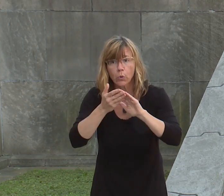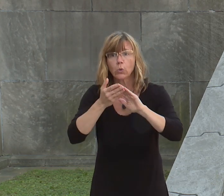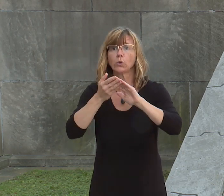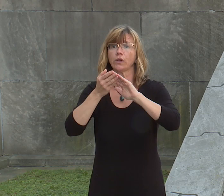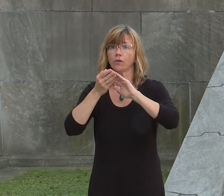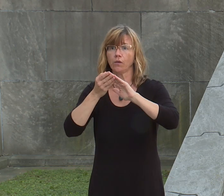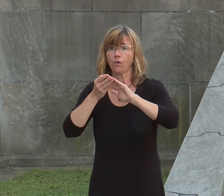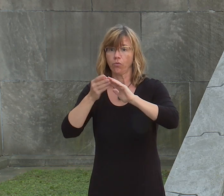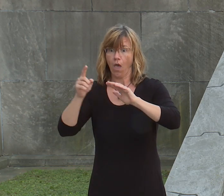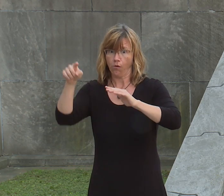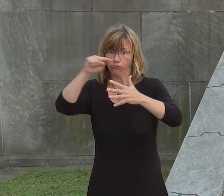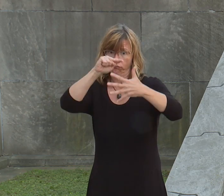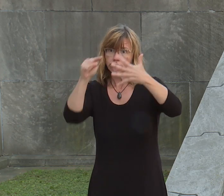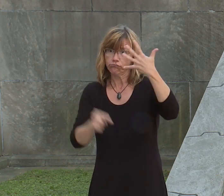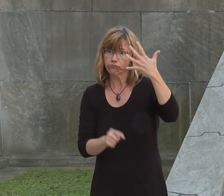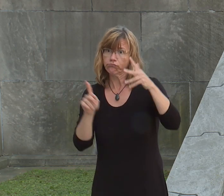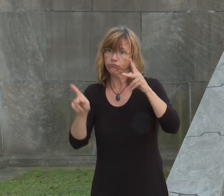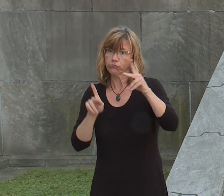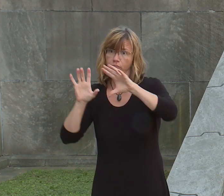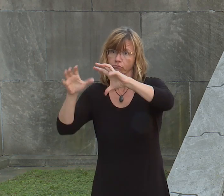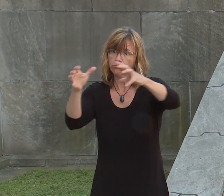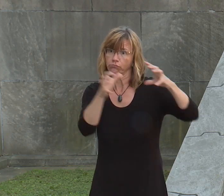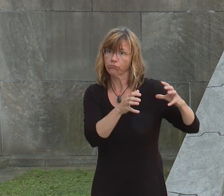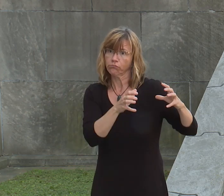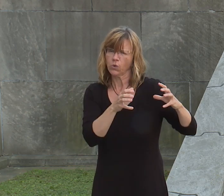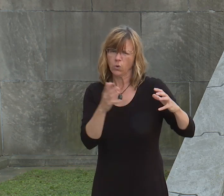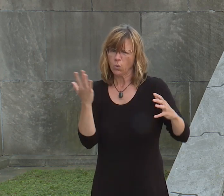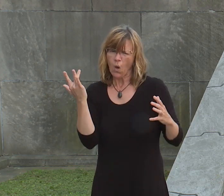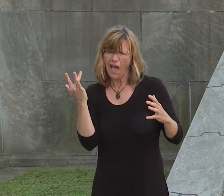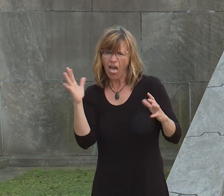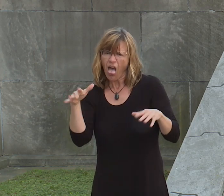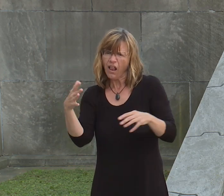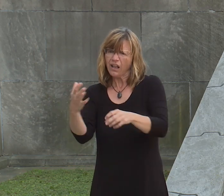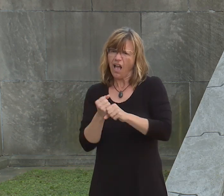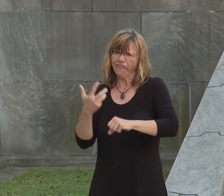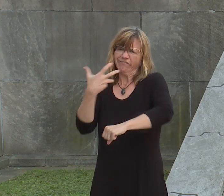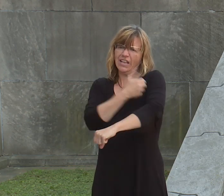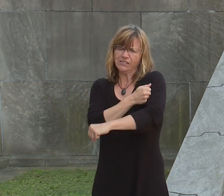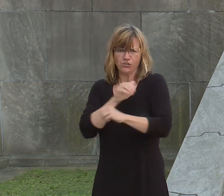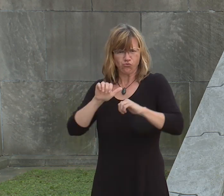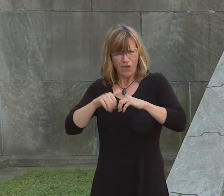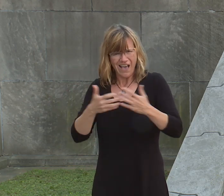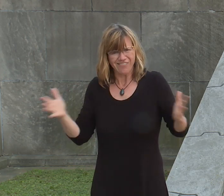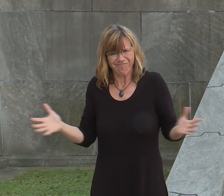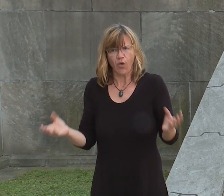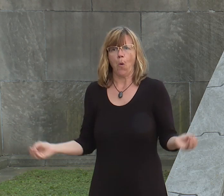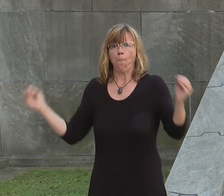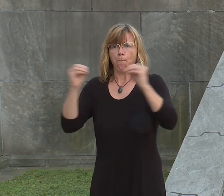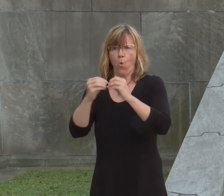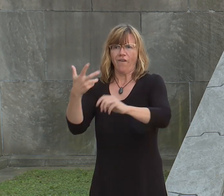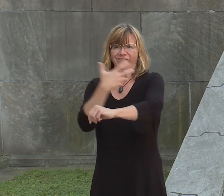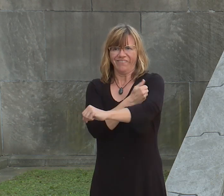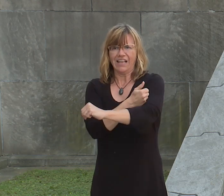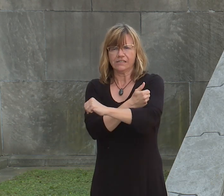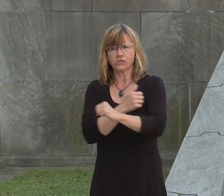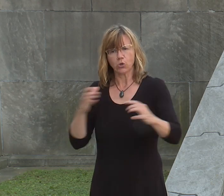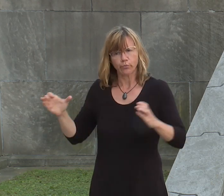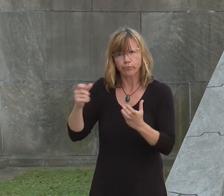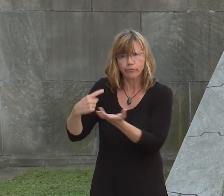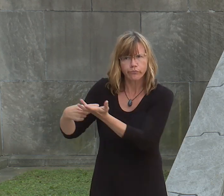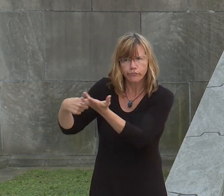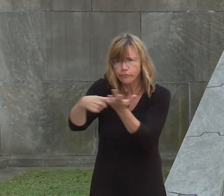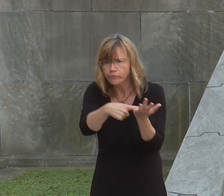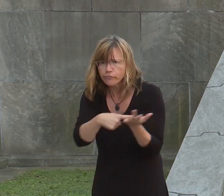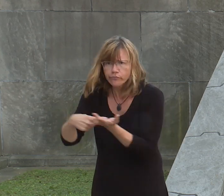grant program is to support the work of our value ambassadors to educate and mobilize within these communities as they make informed decisions to